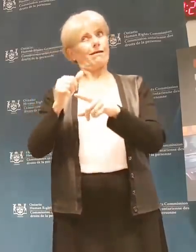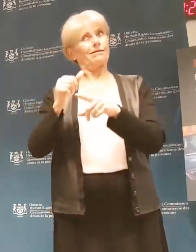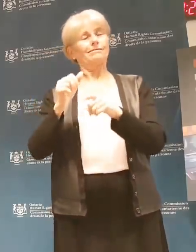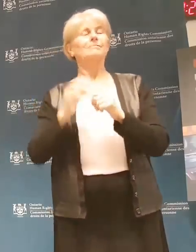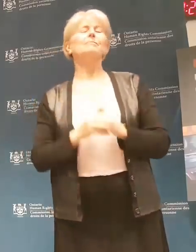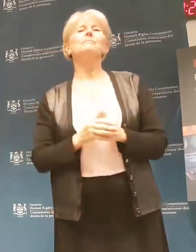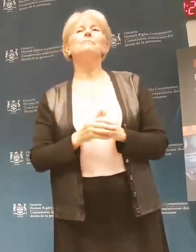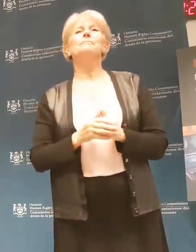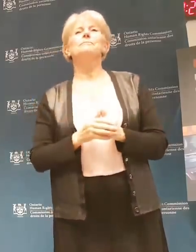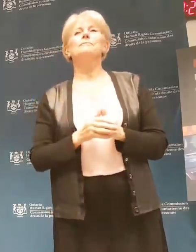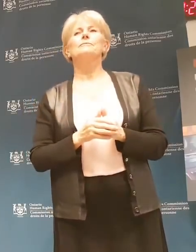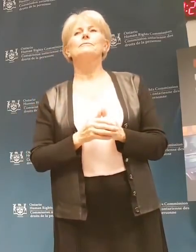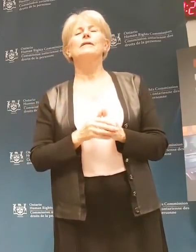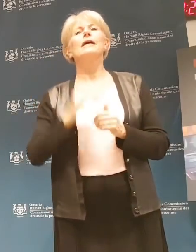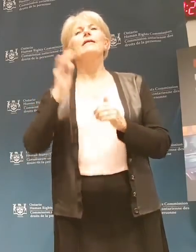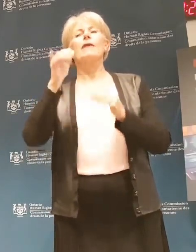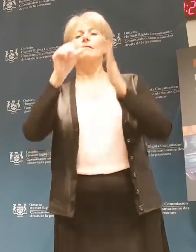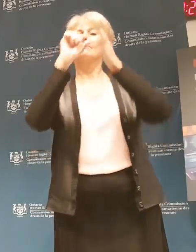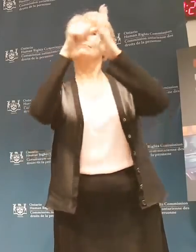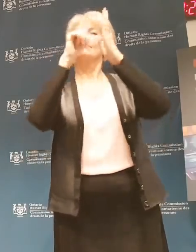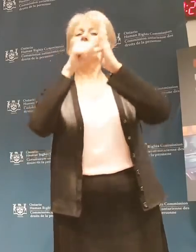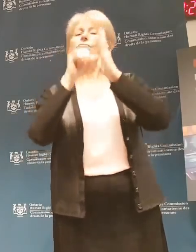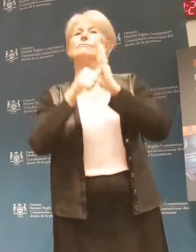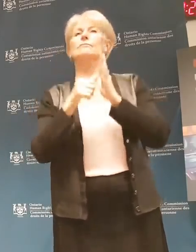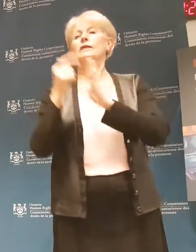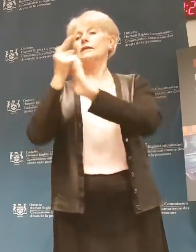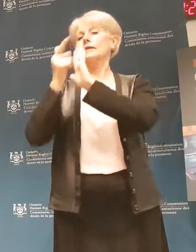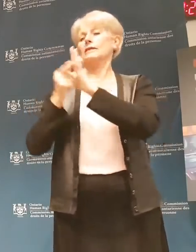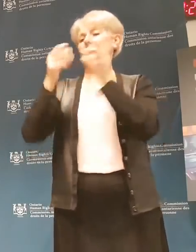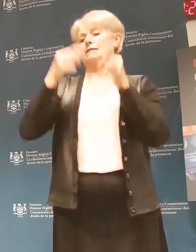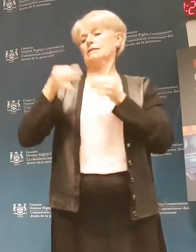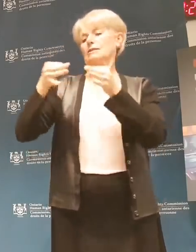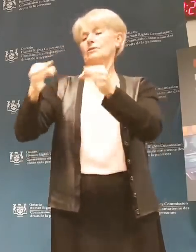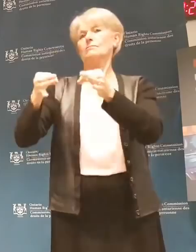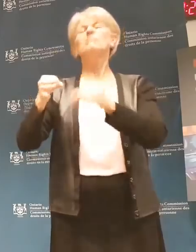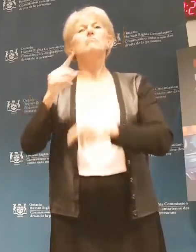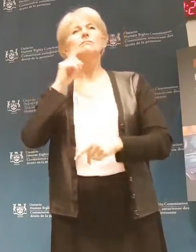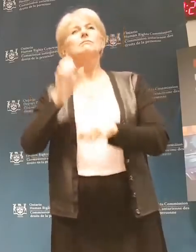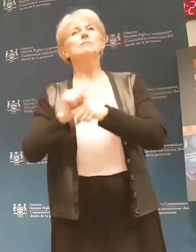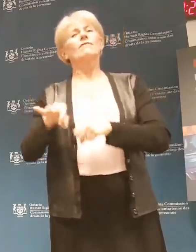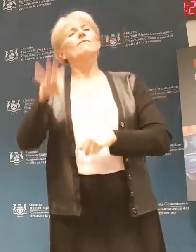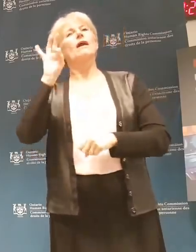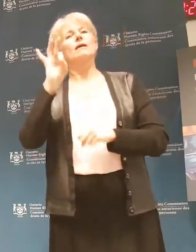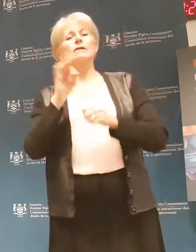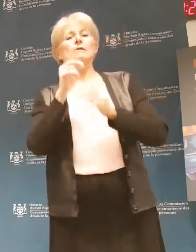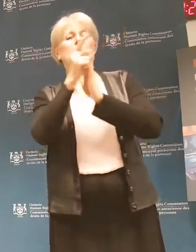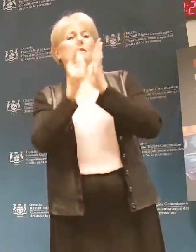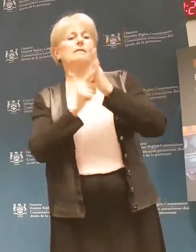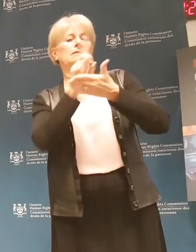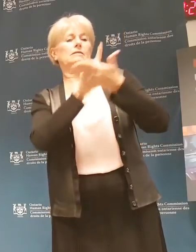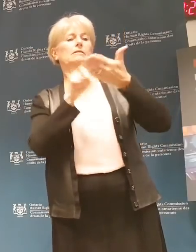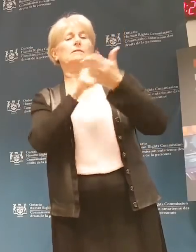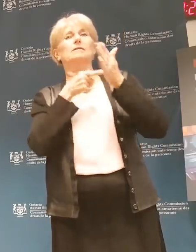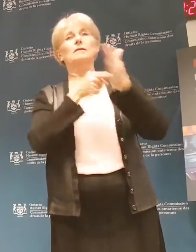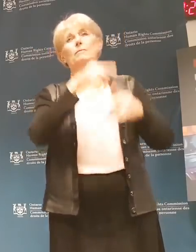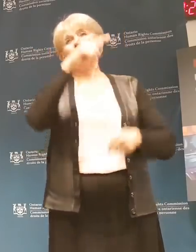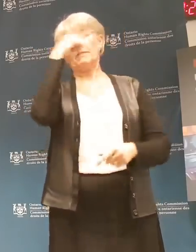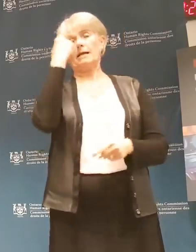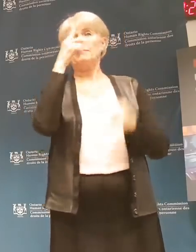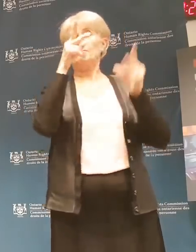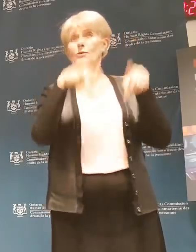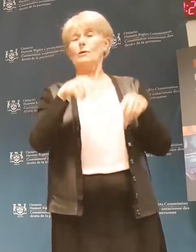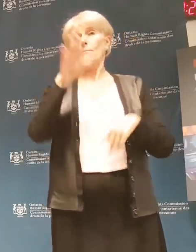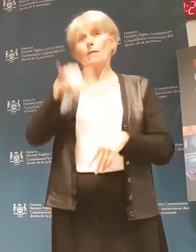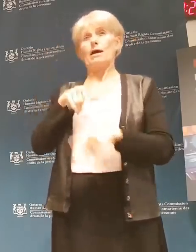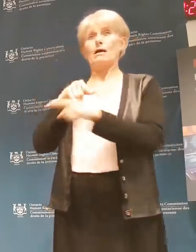public. It highlights legal decisions that have found discrimination against Black persons by the